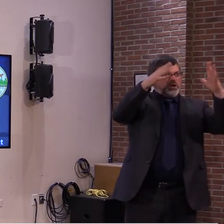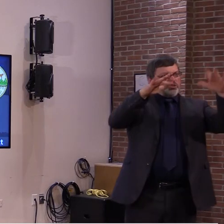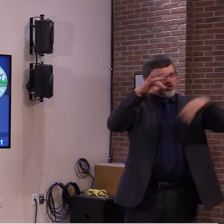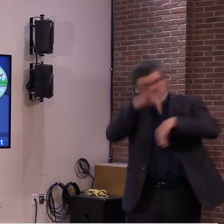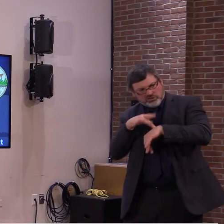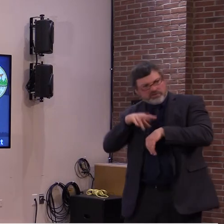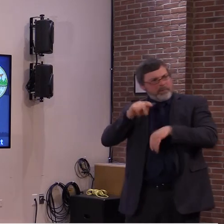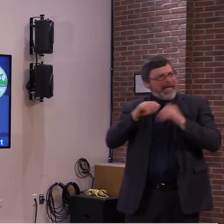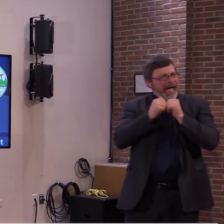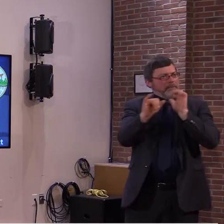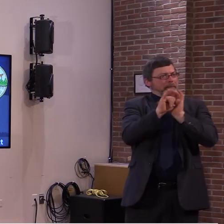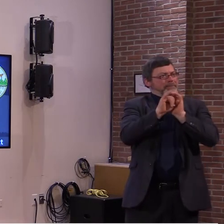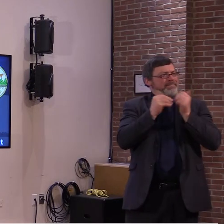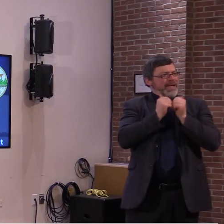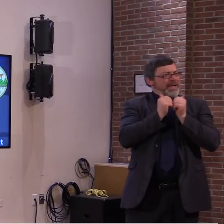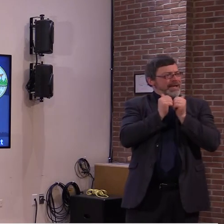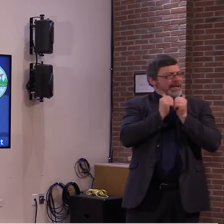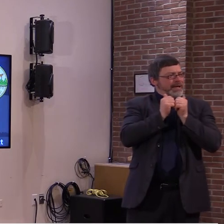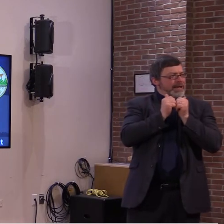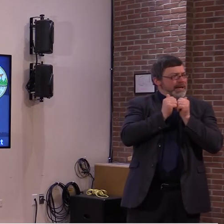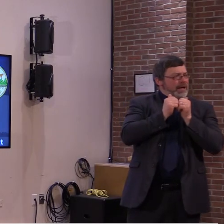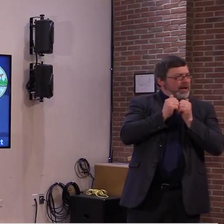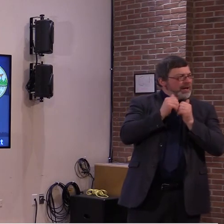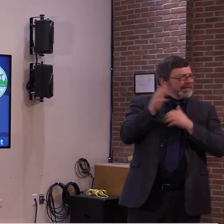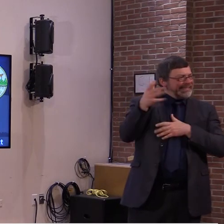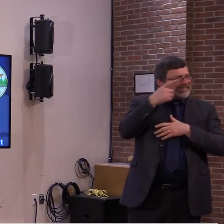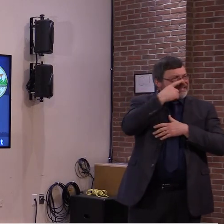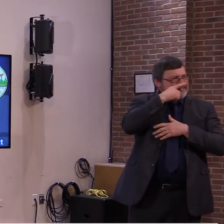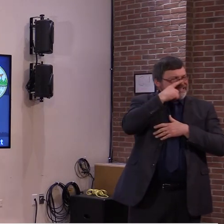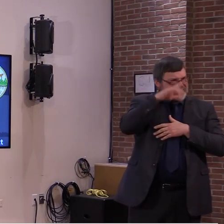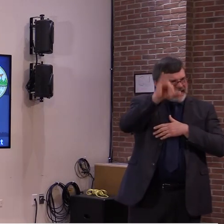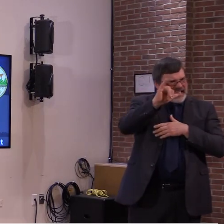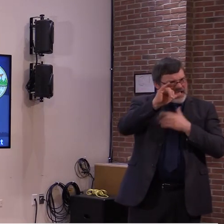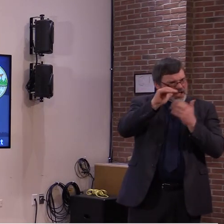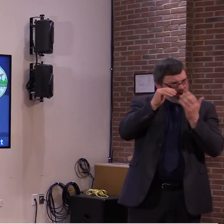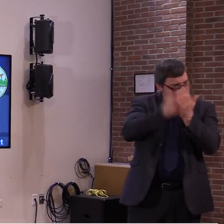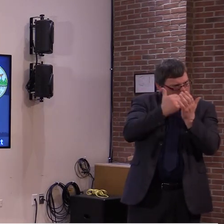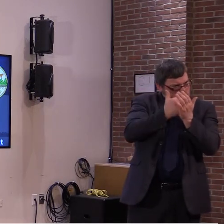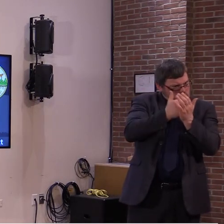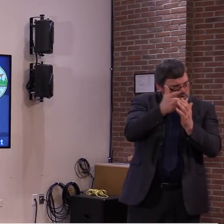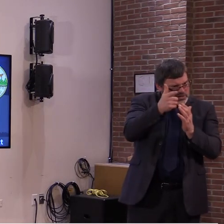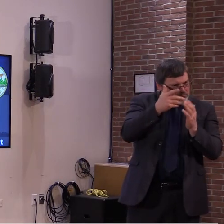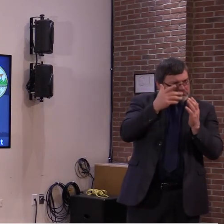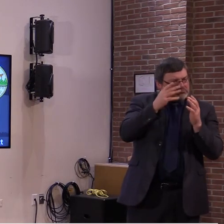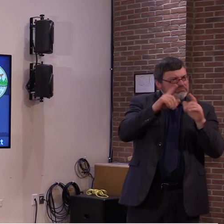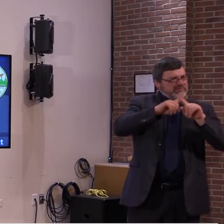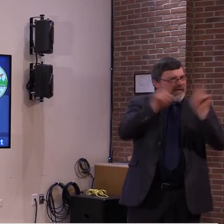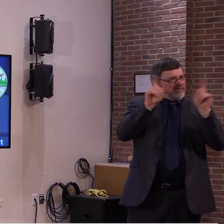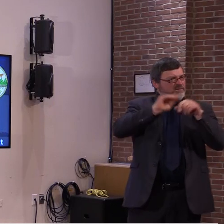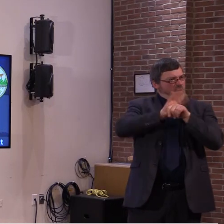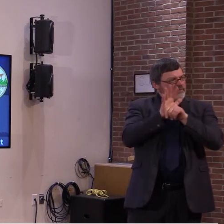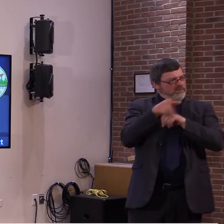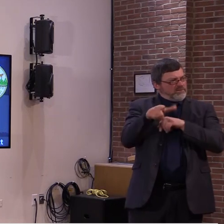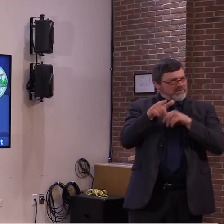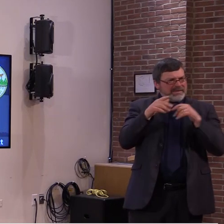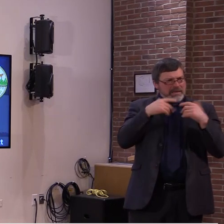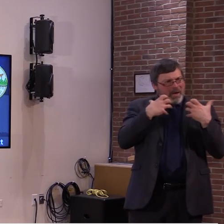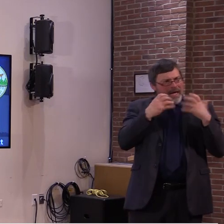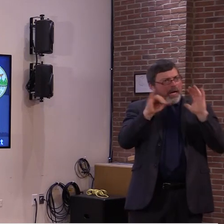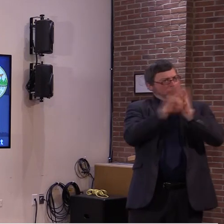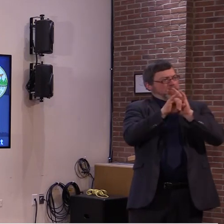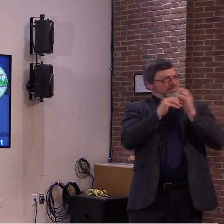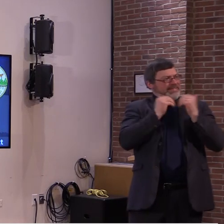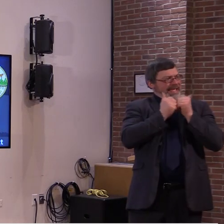that already, really, but how will Vermonters know that it's in Vermont, where it is, and what should they do